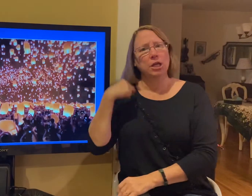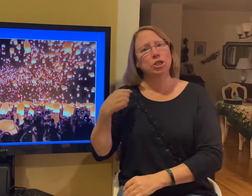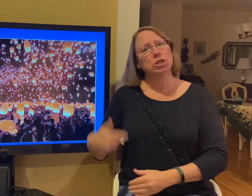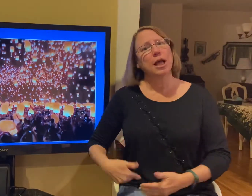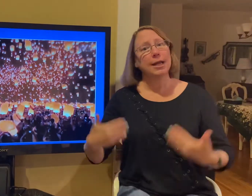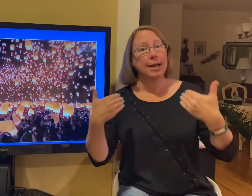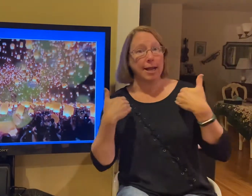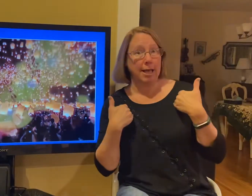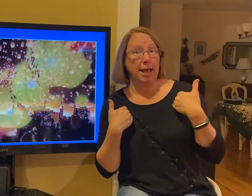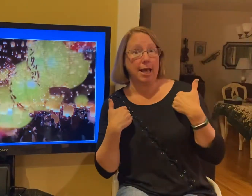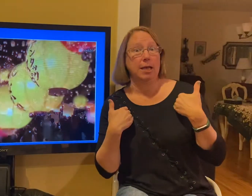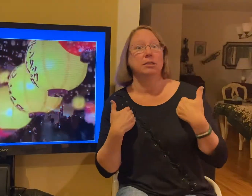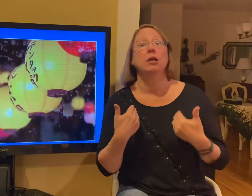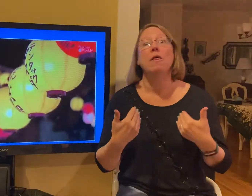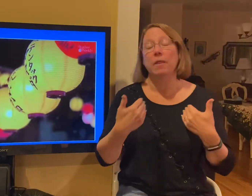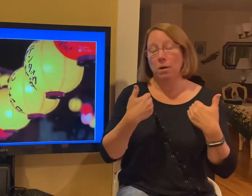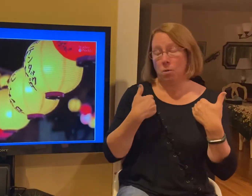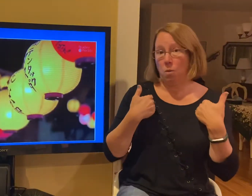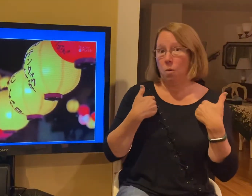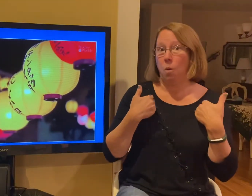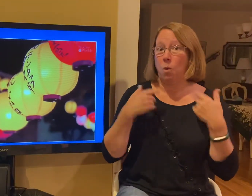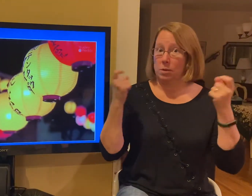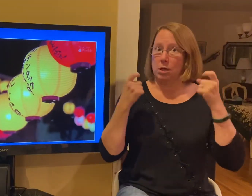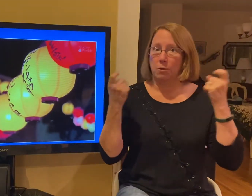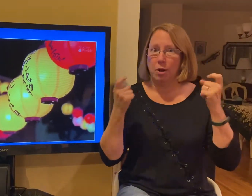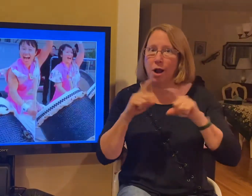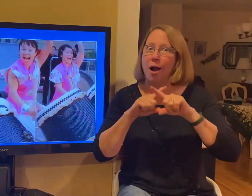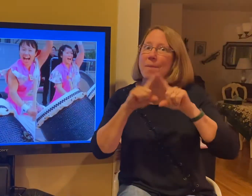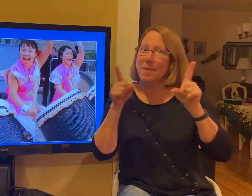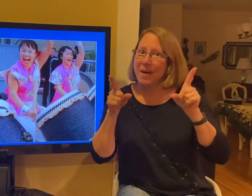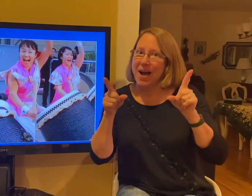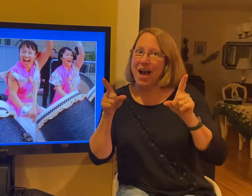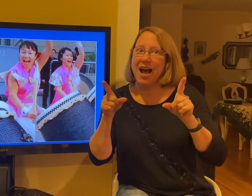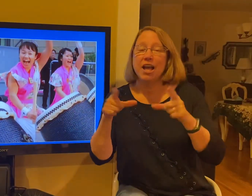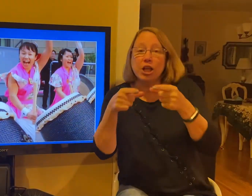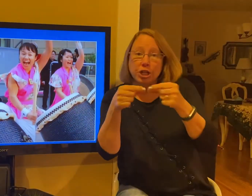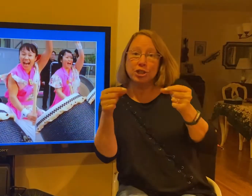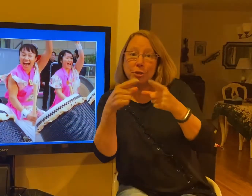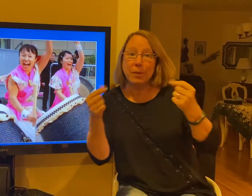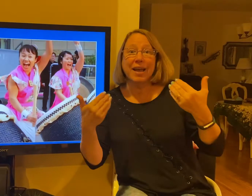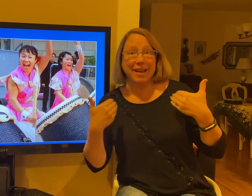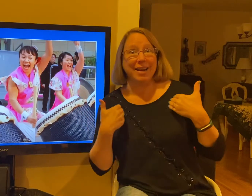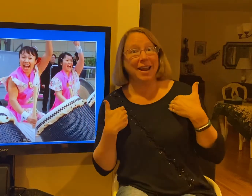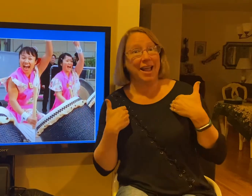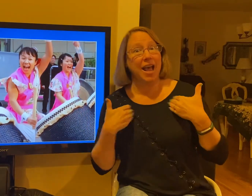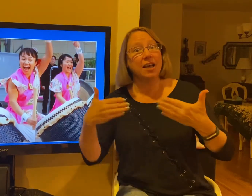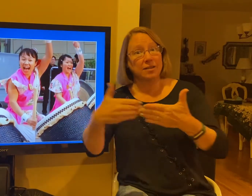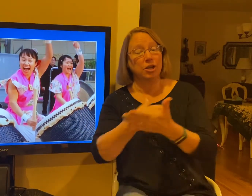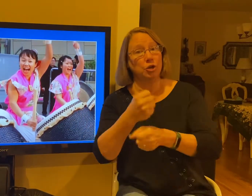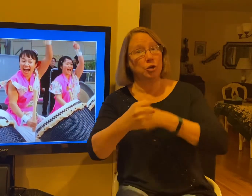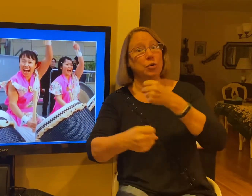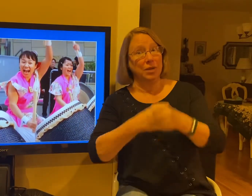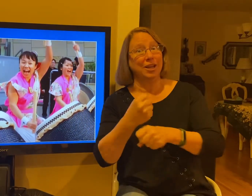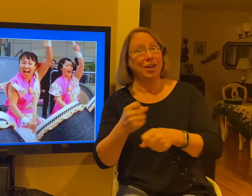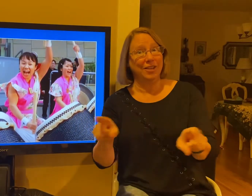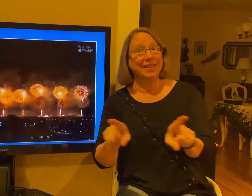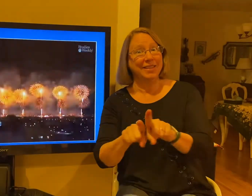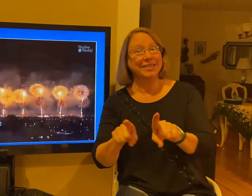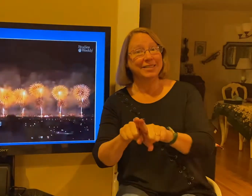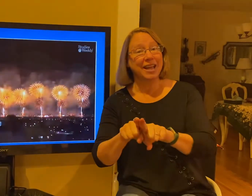unique New Year celebrations, so does Japan. Japanese New Year, also called Omisoka, is celebrated at the same